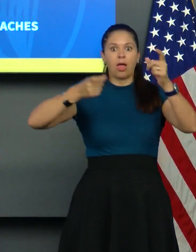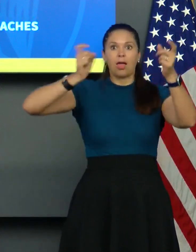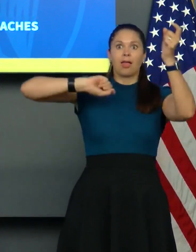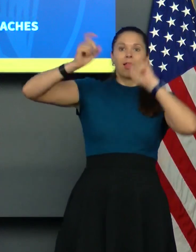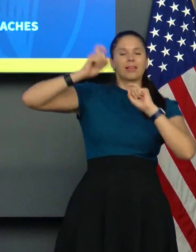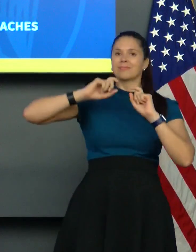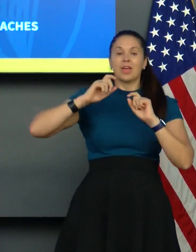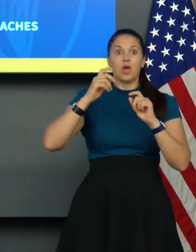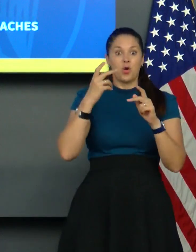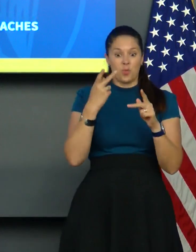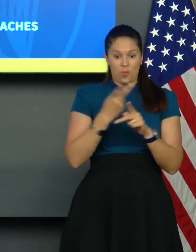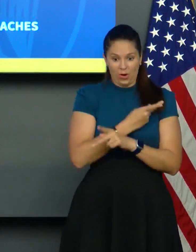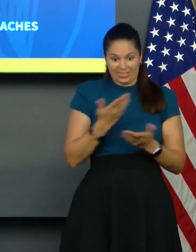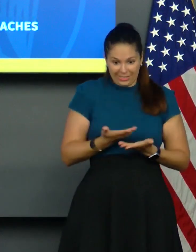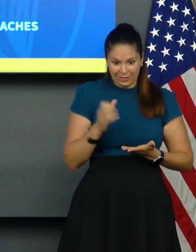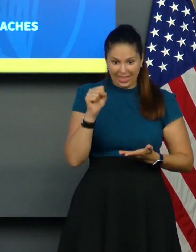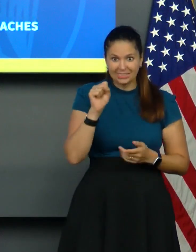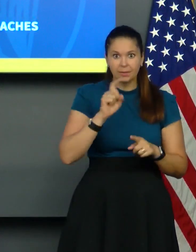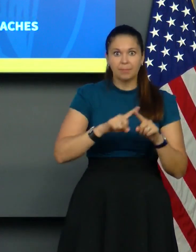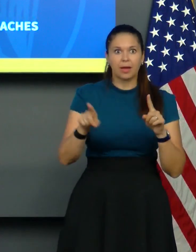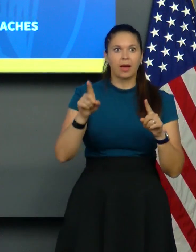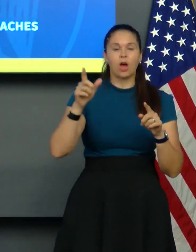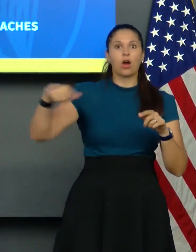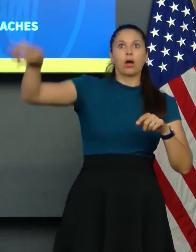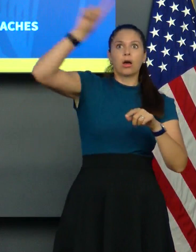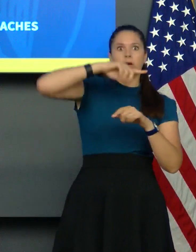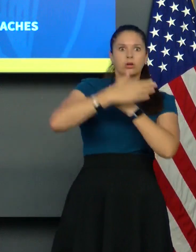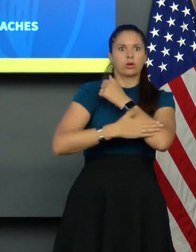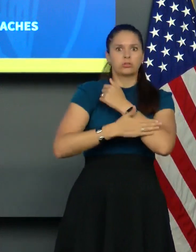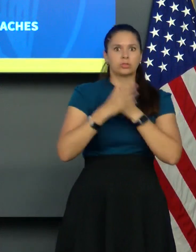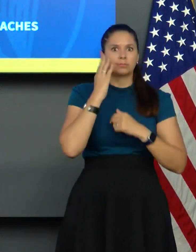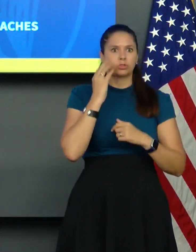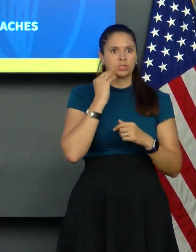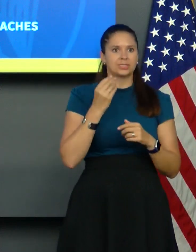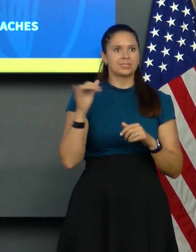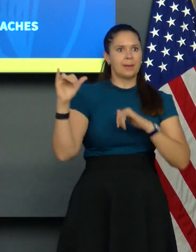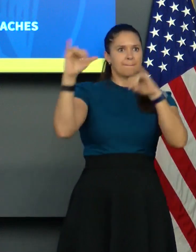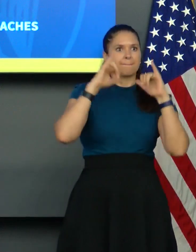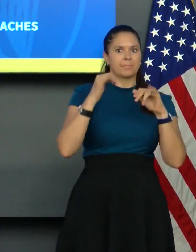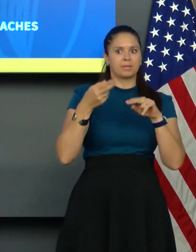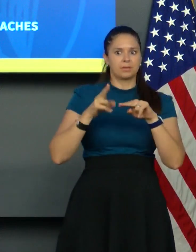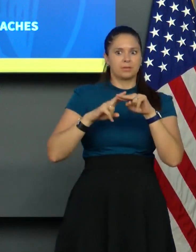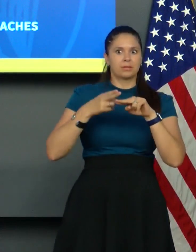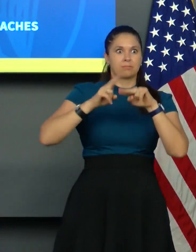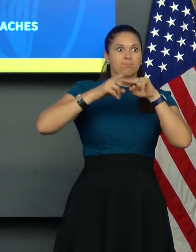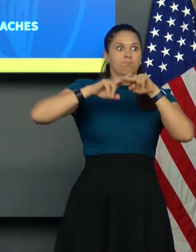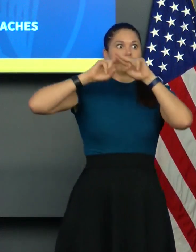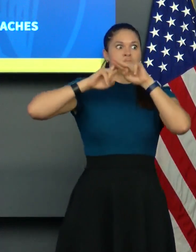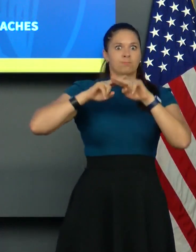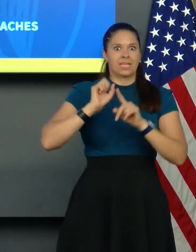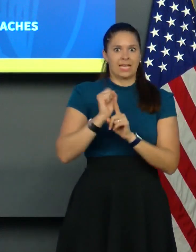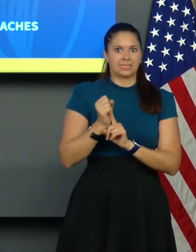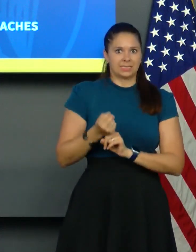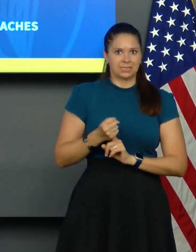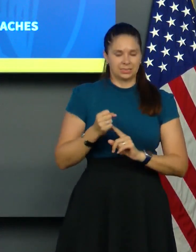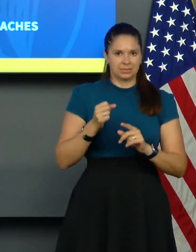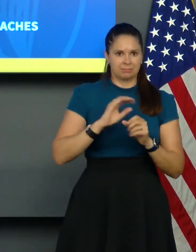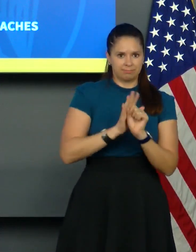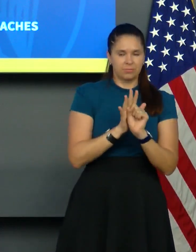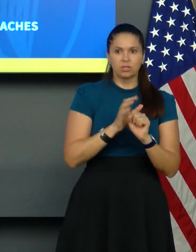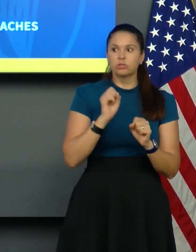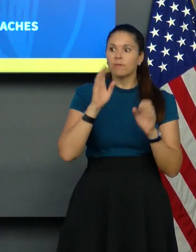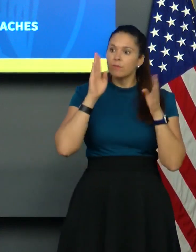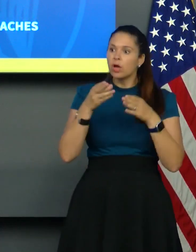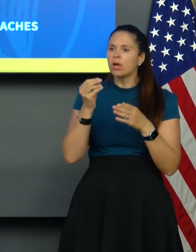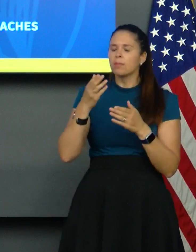here than anywhere else, there are increases all across the country. So the focus right now, the short